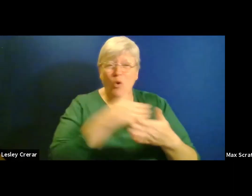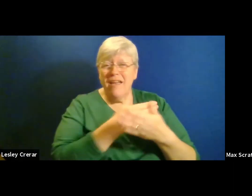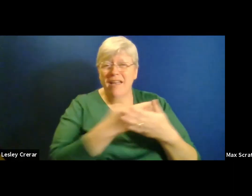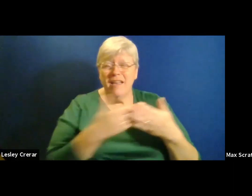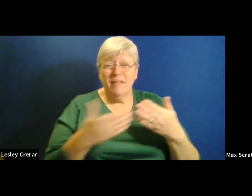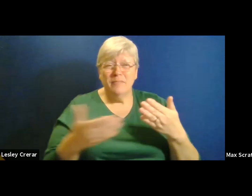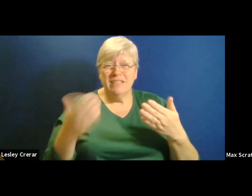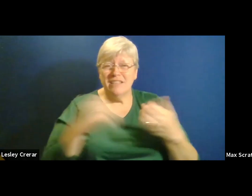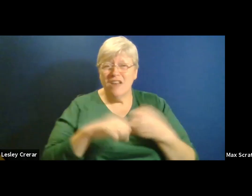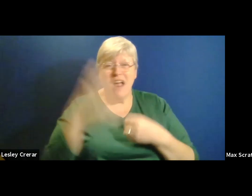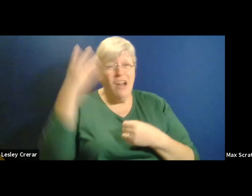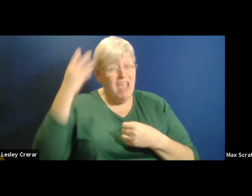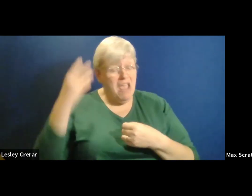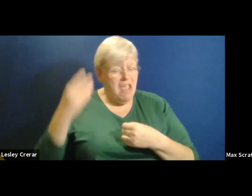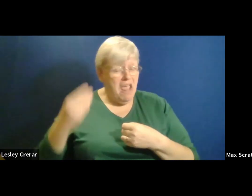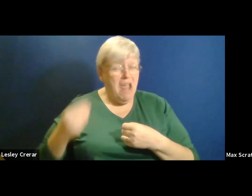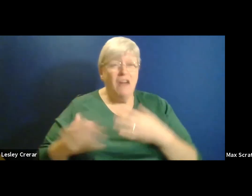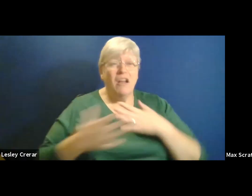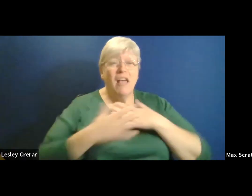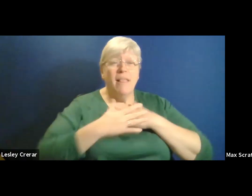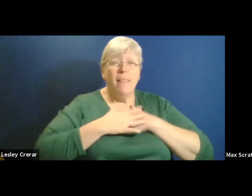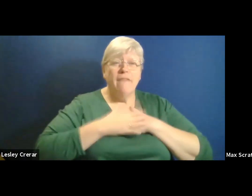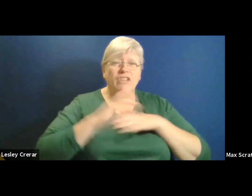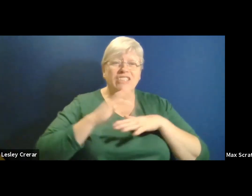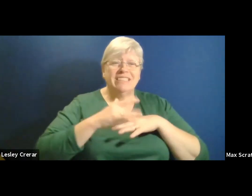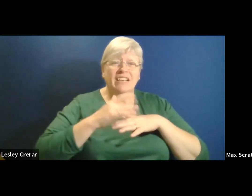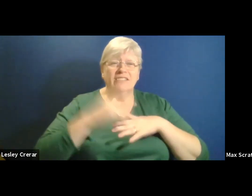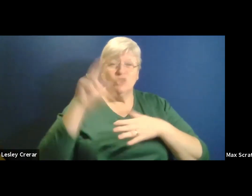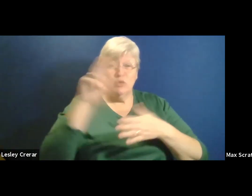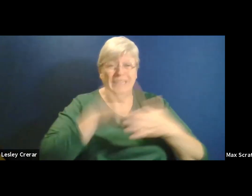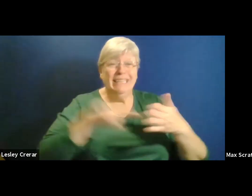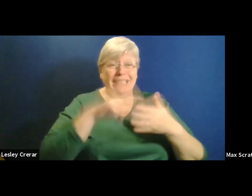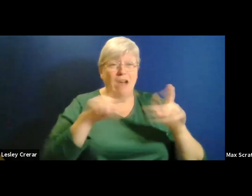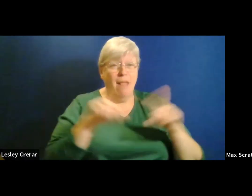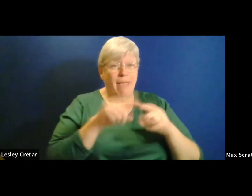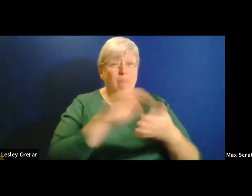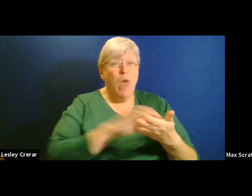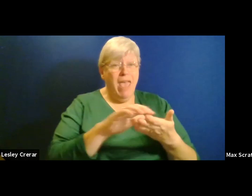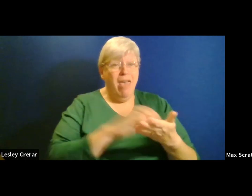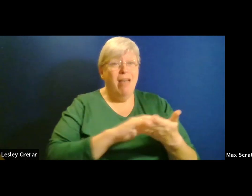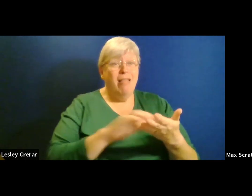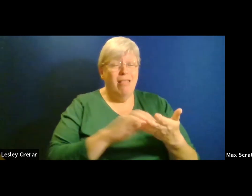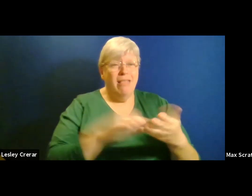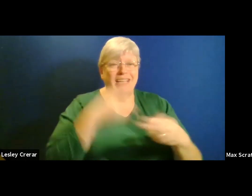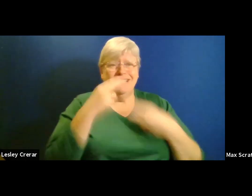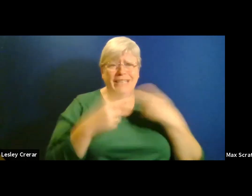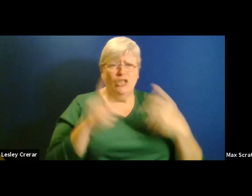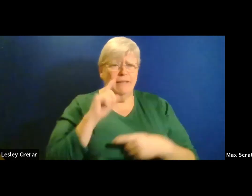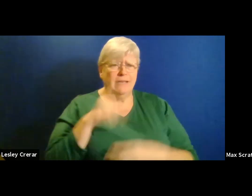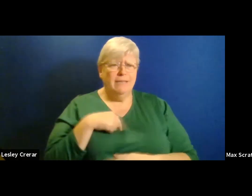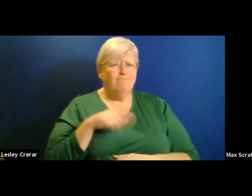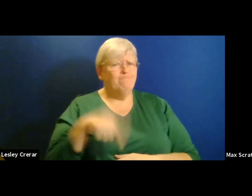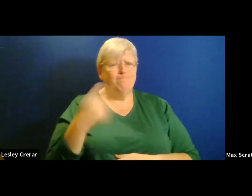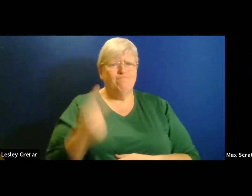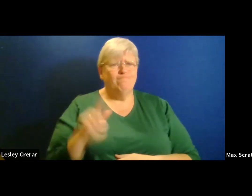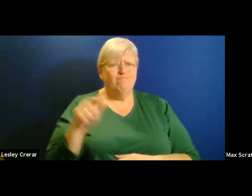and legs, so that with a lover's touch, you can read her like Braille. The dinner lady, though, has no